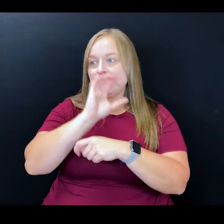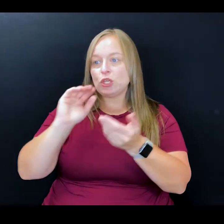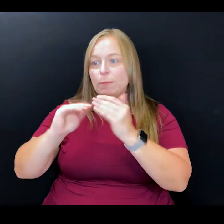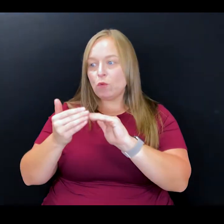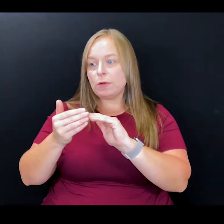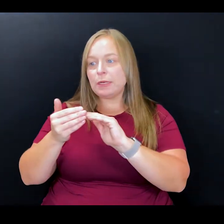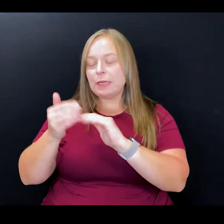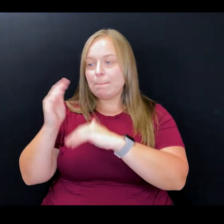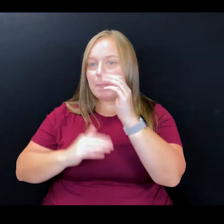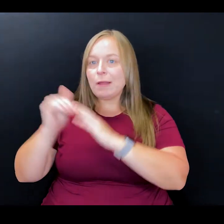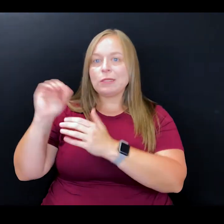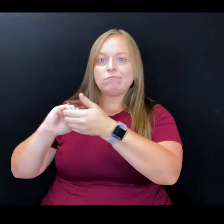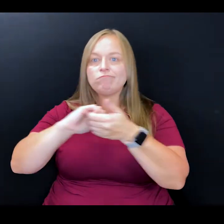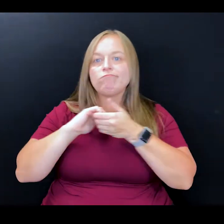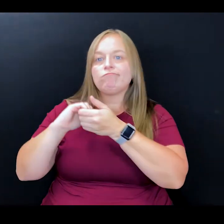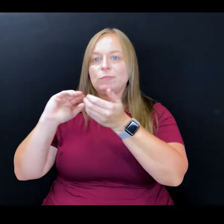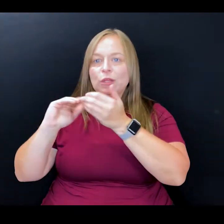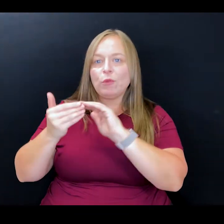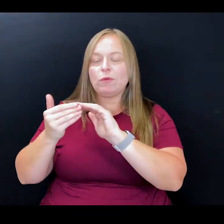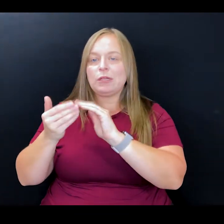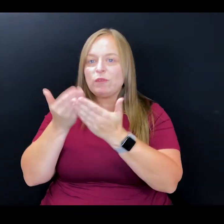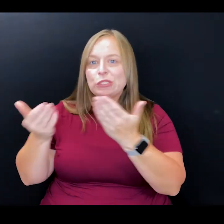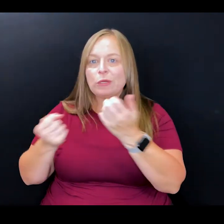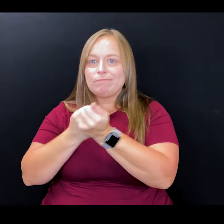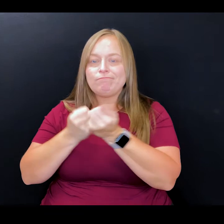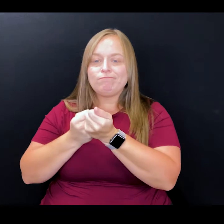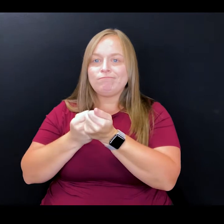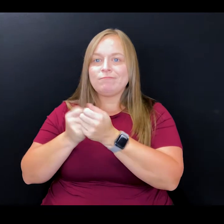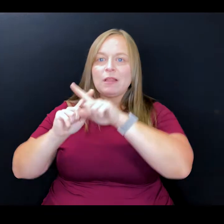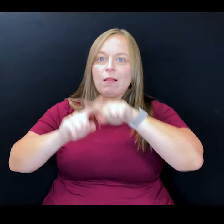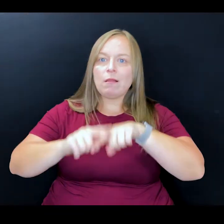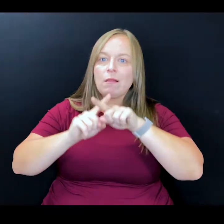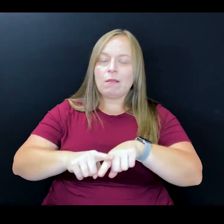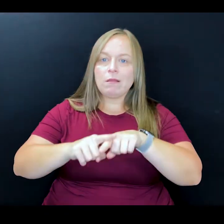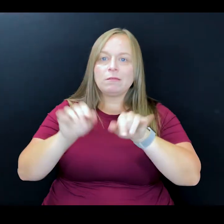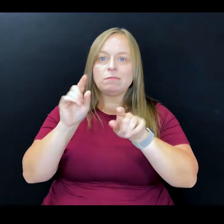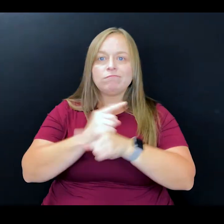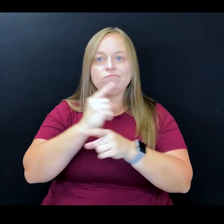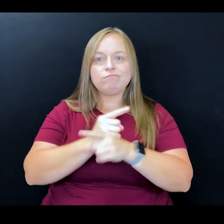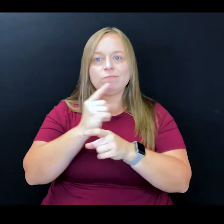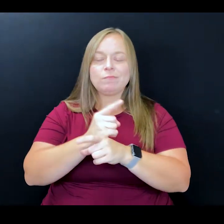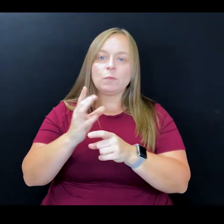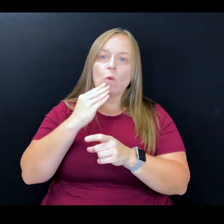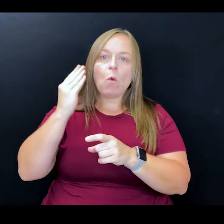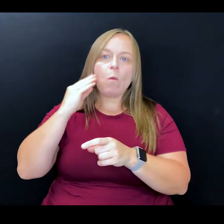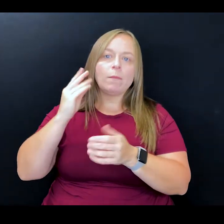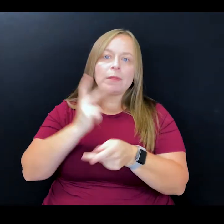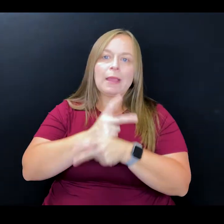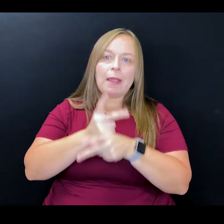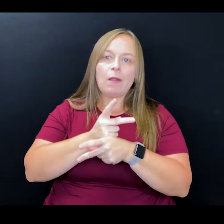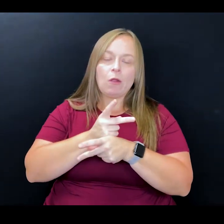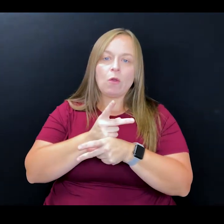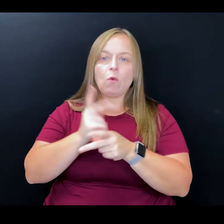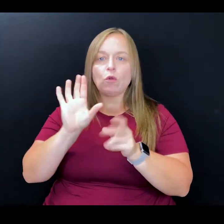seeking community and building community resources, rely on the antiquated congregate care